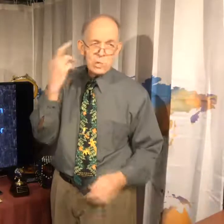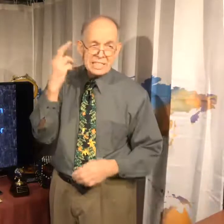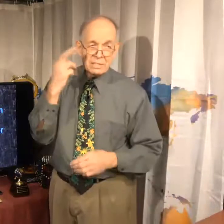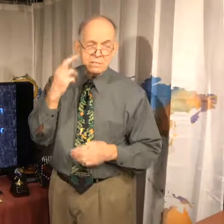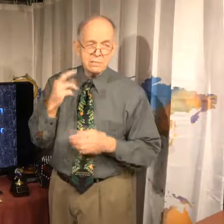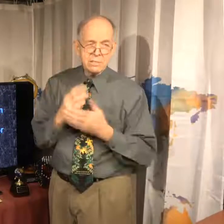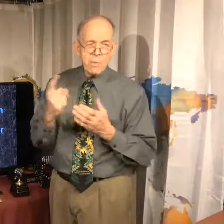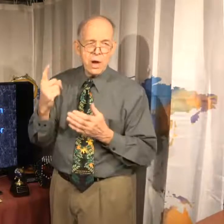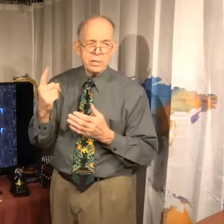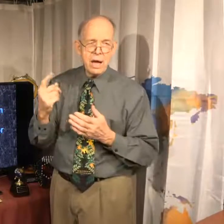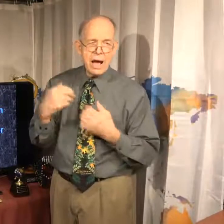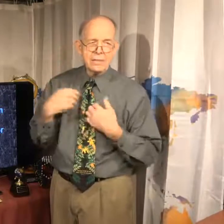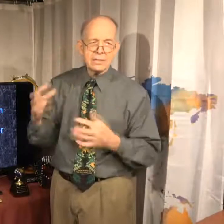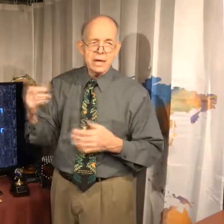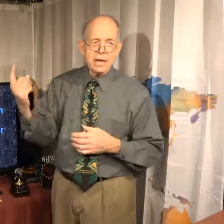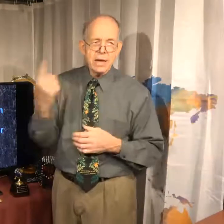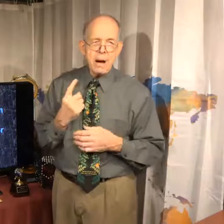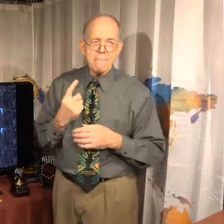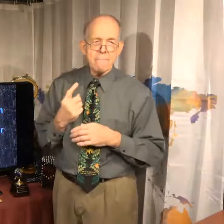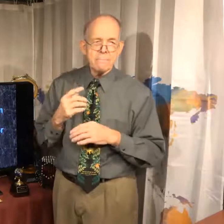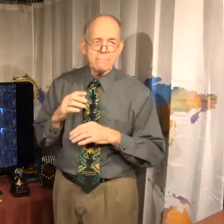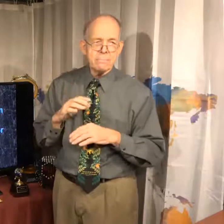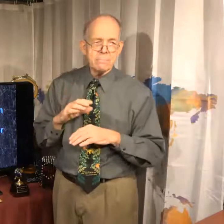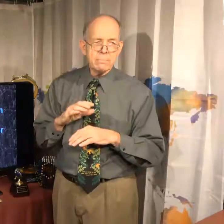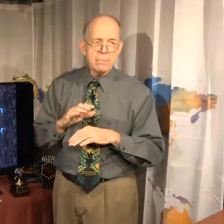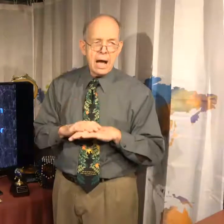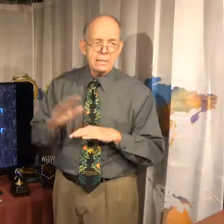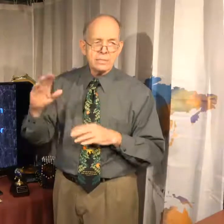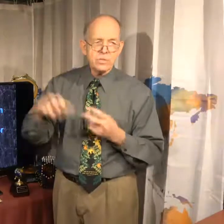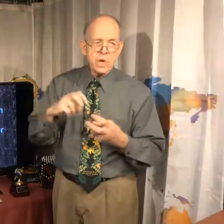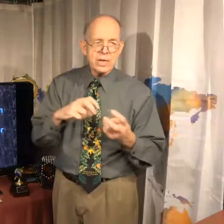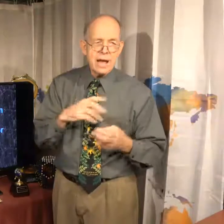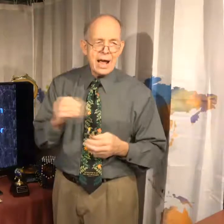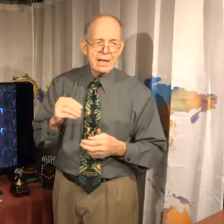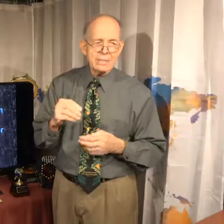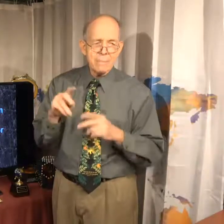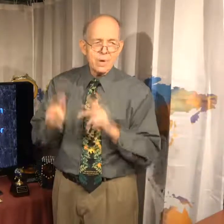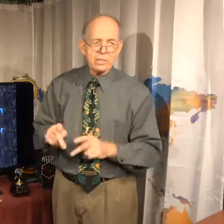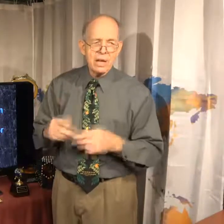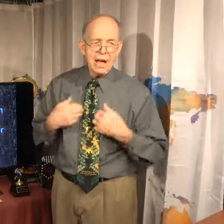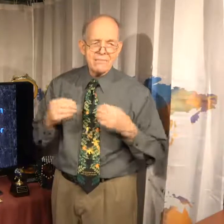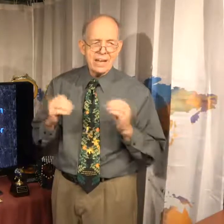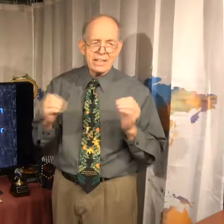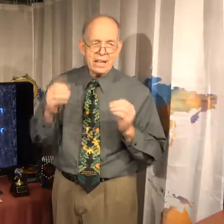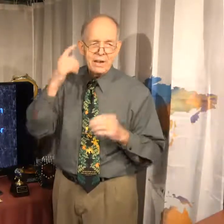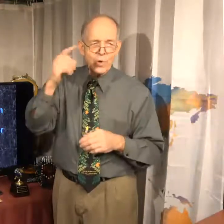Reason, someone has come, I am disturbing, and the person have nothing for